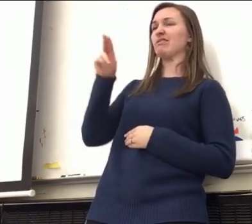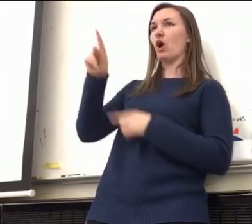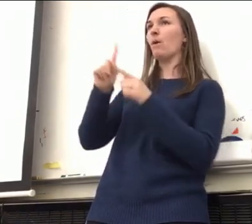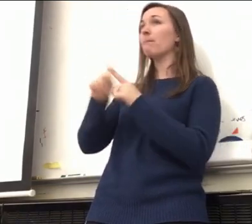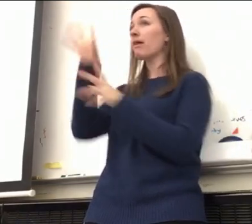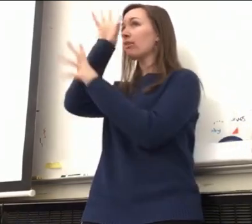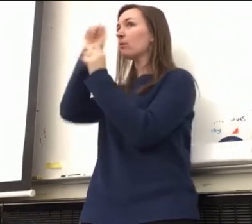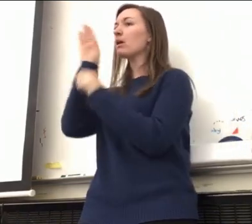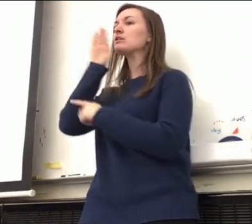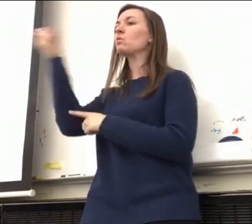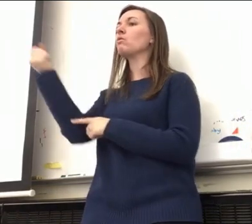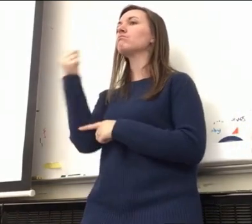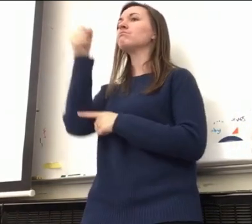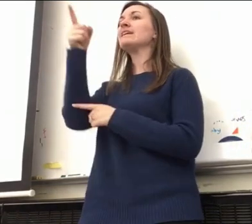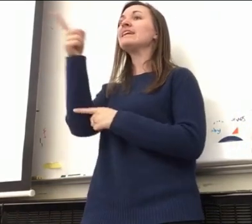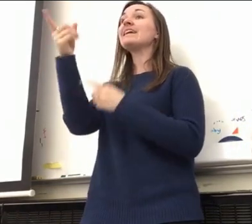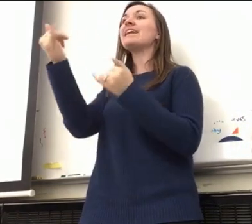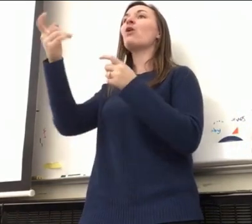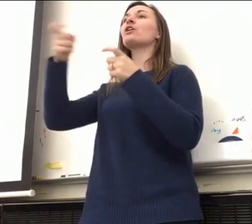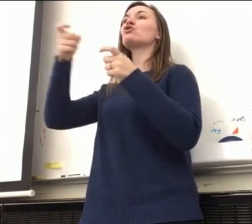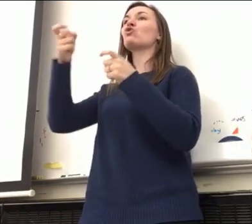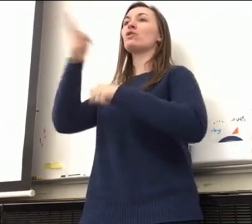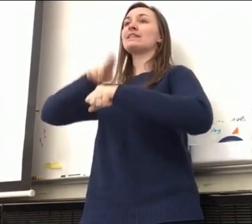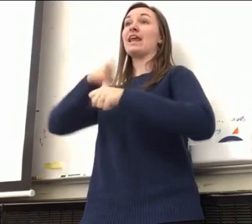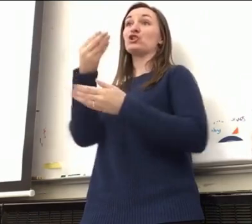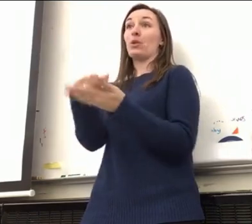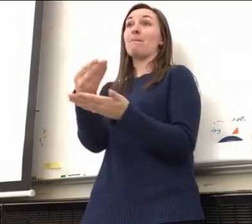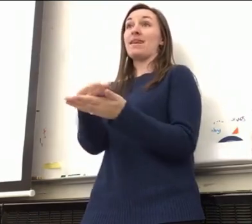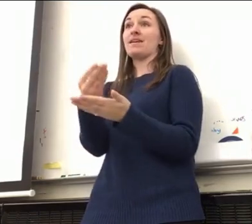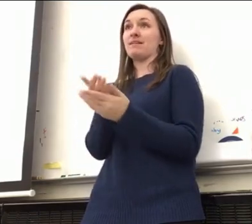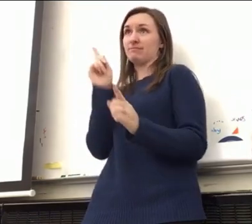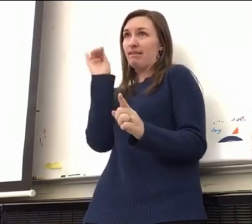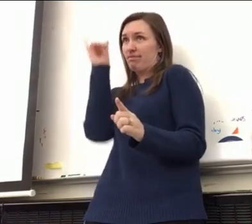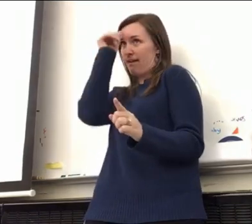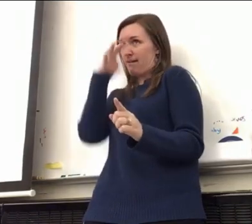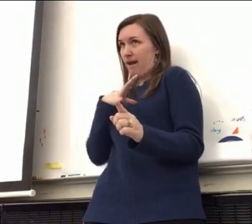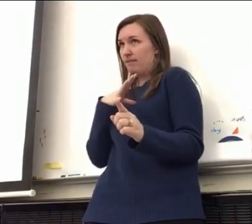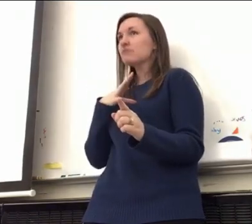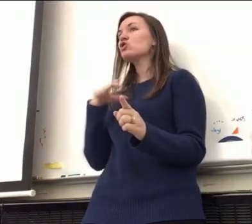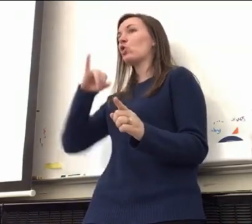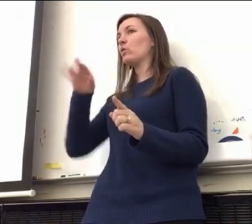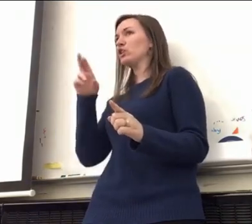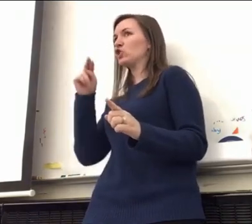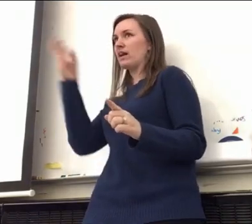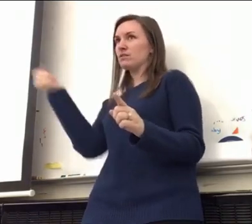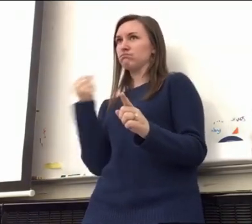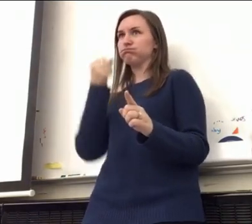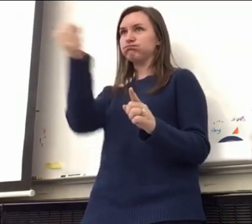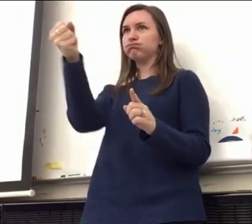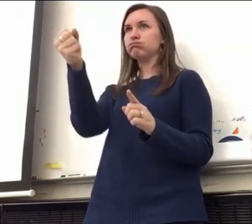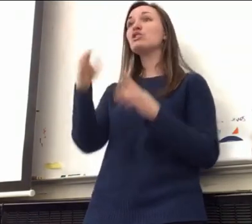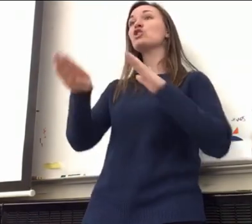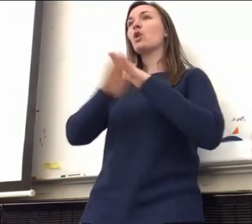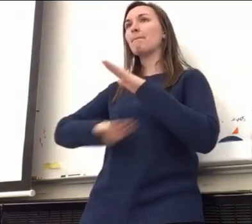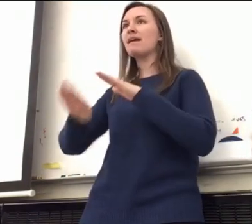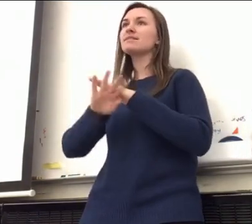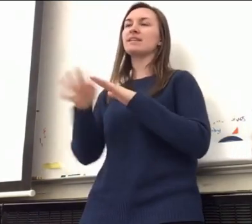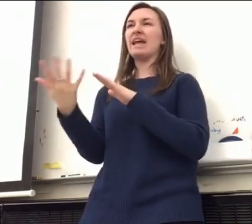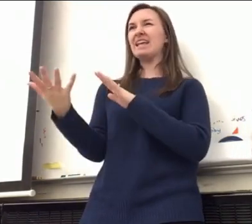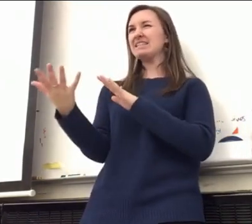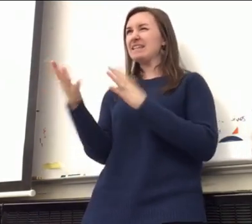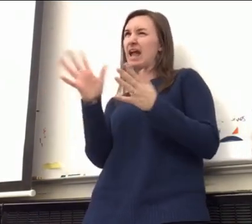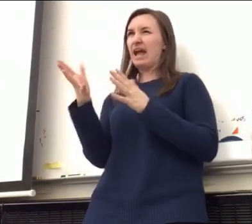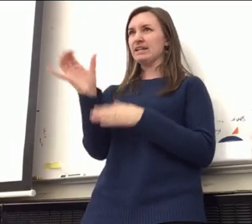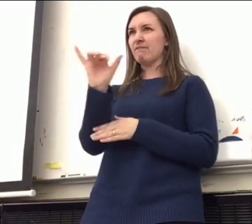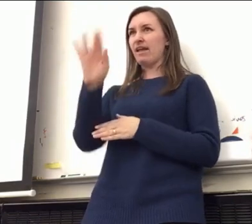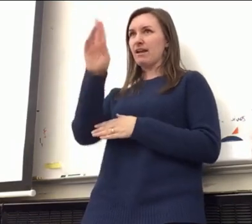that he can control the national money. So here's what's going to happen. Basically, it's kind of like a bank, okay?